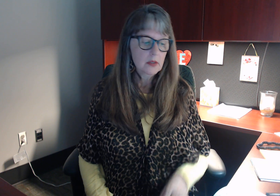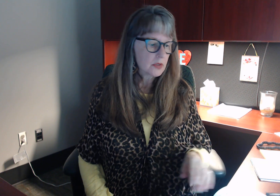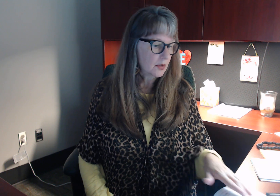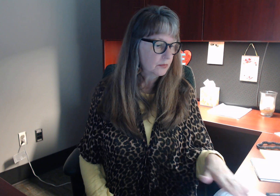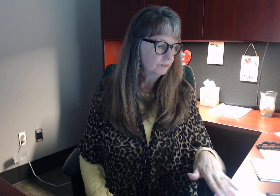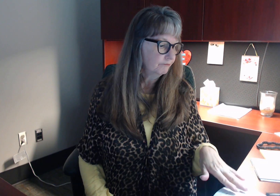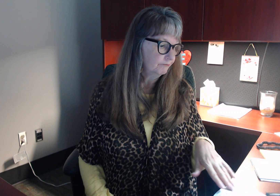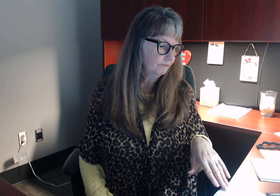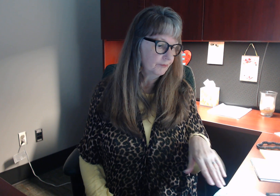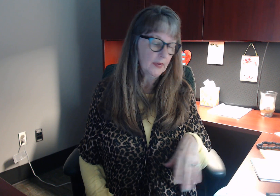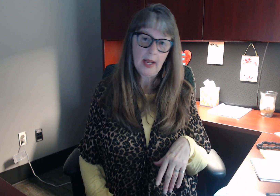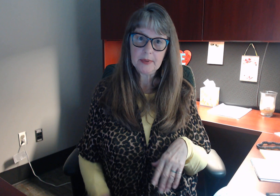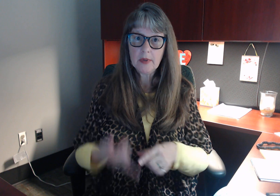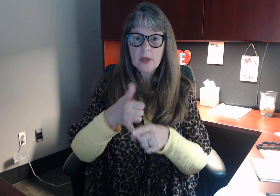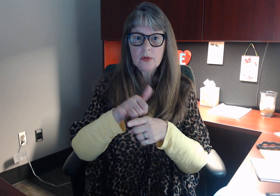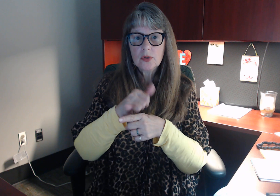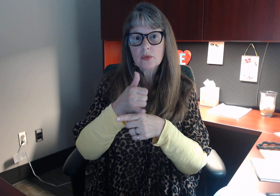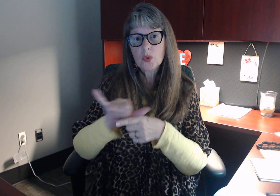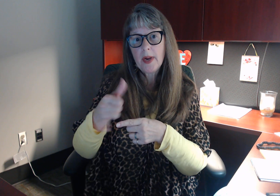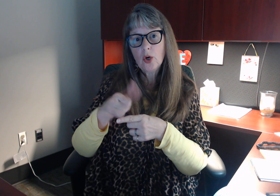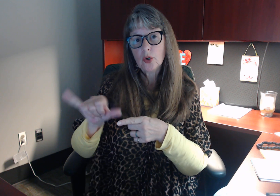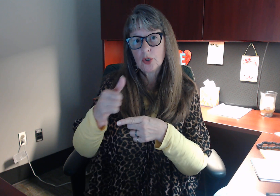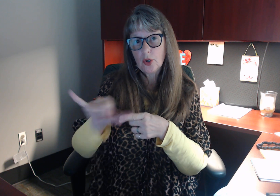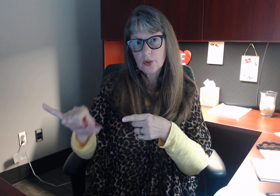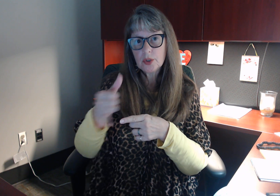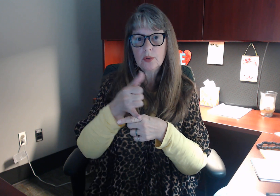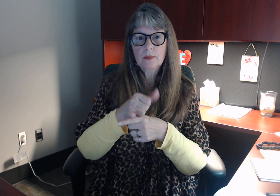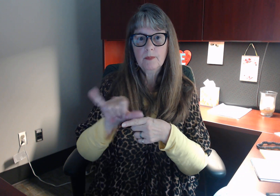So, that happens. To swear or to curse.